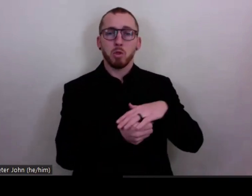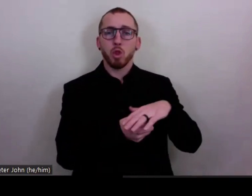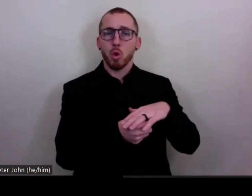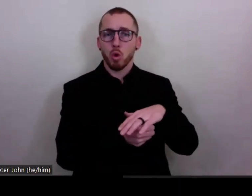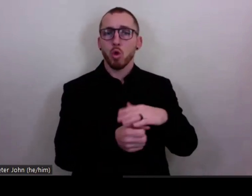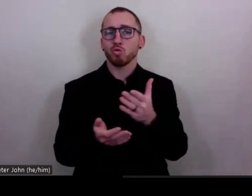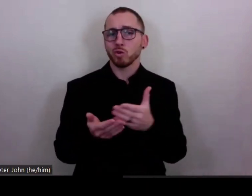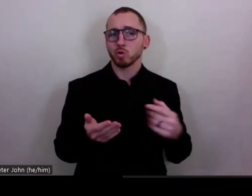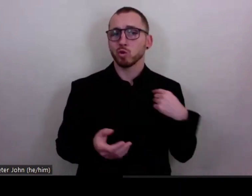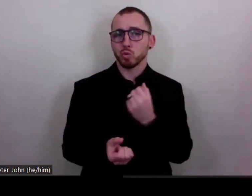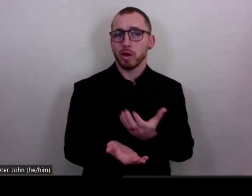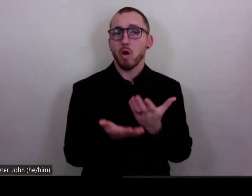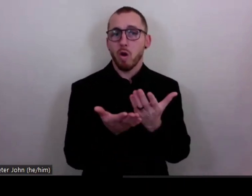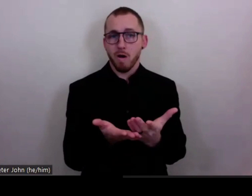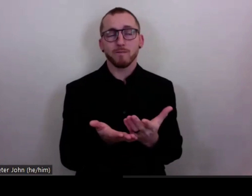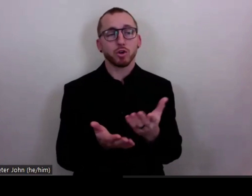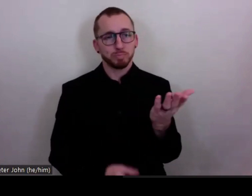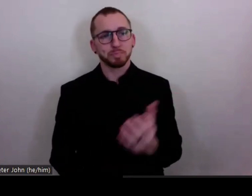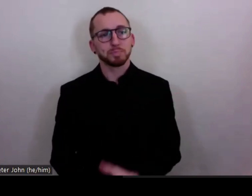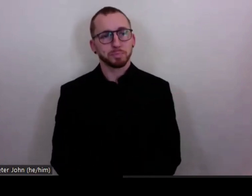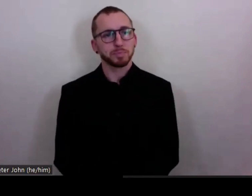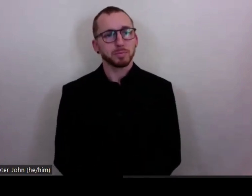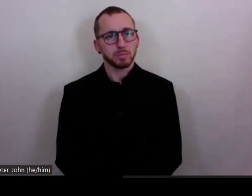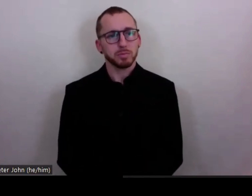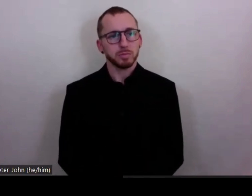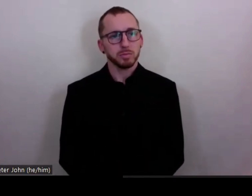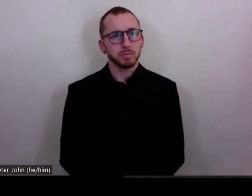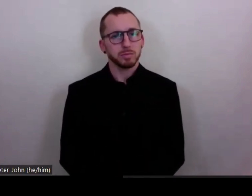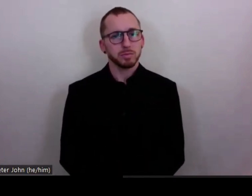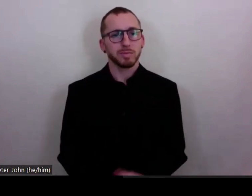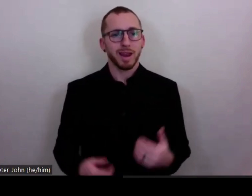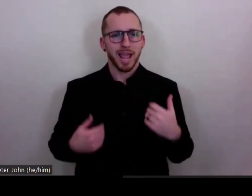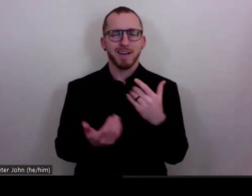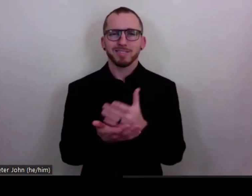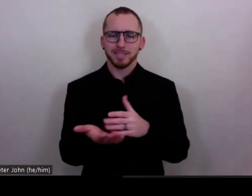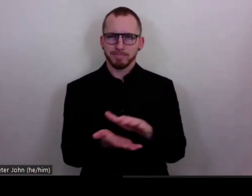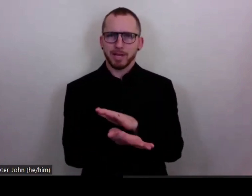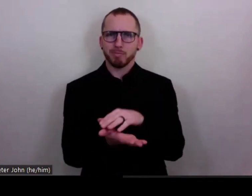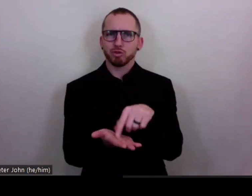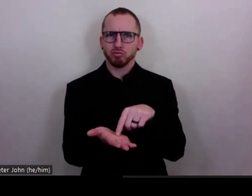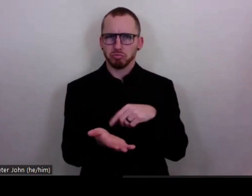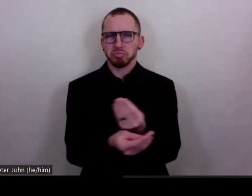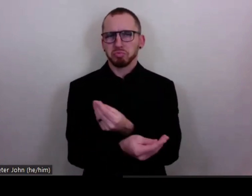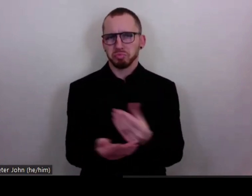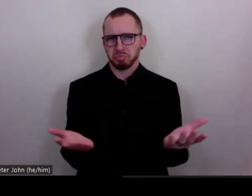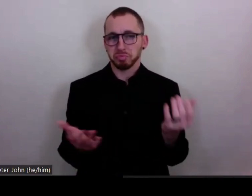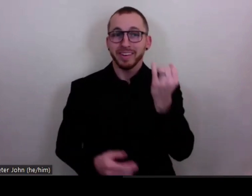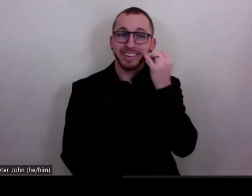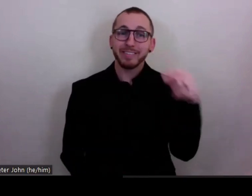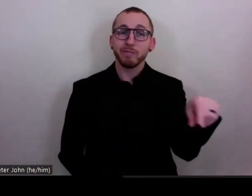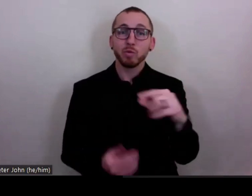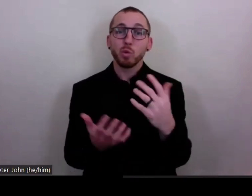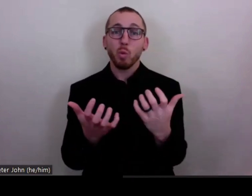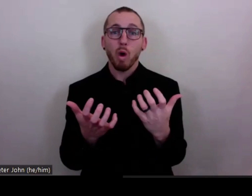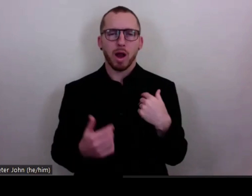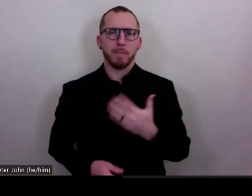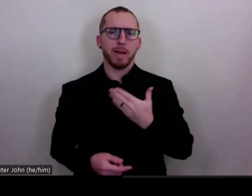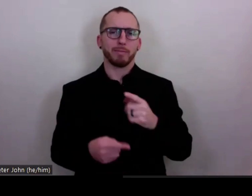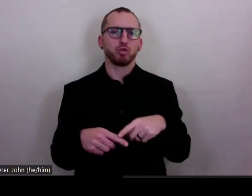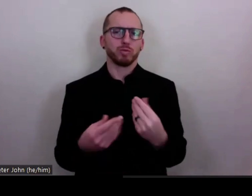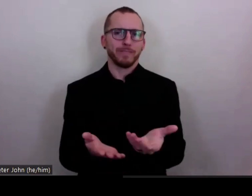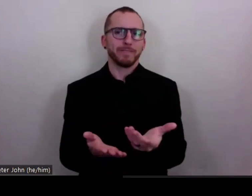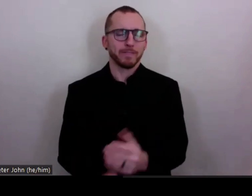can offer our veterans. And I do have some handouts, so if anyone wants them at the breakout, I'll be glad to give them out.